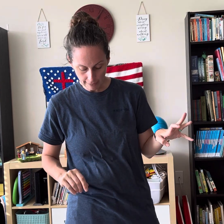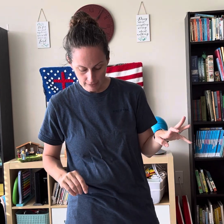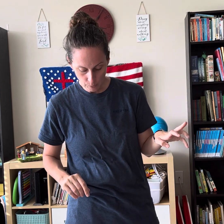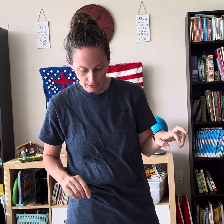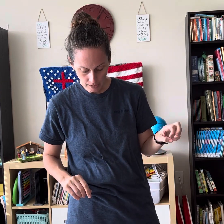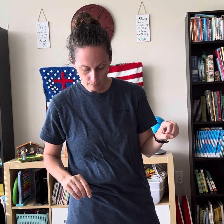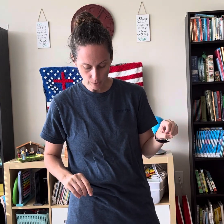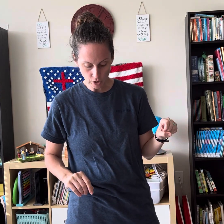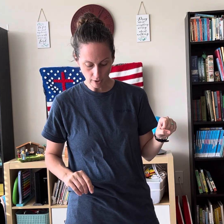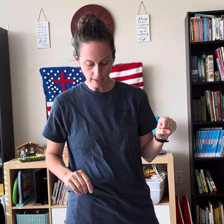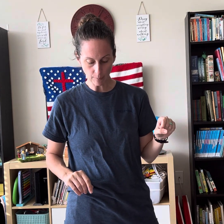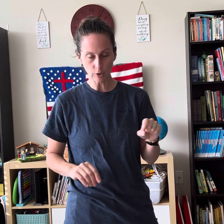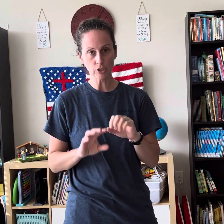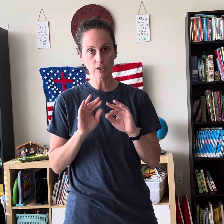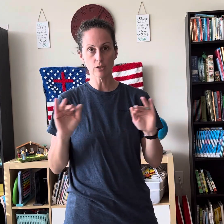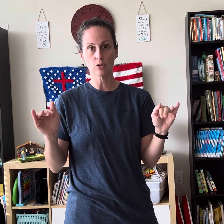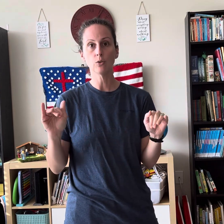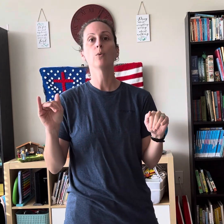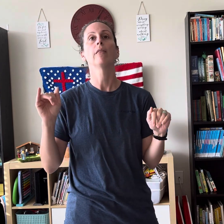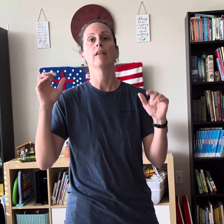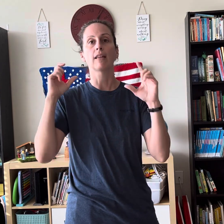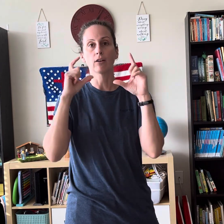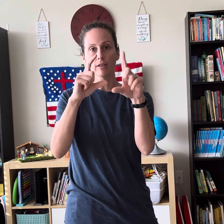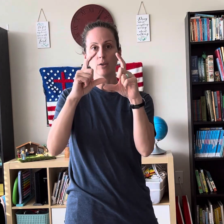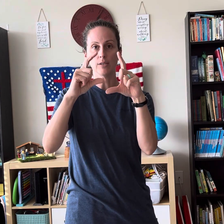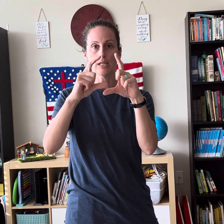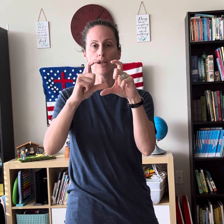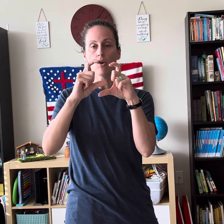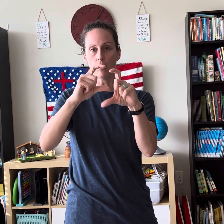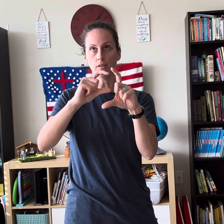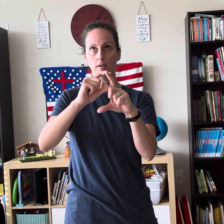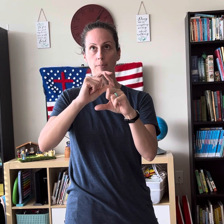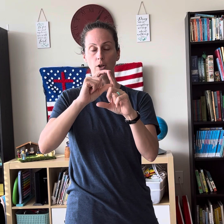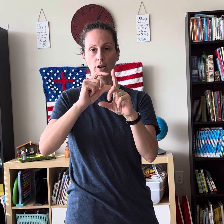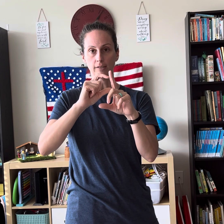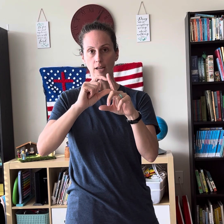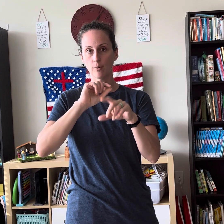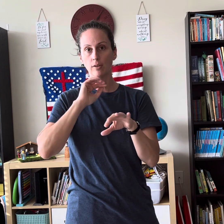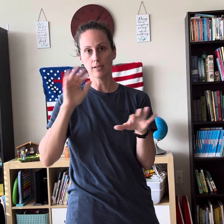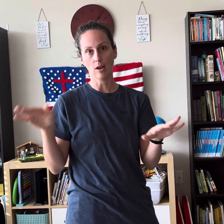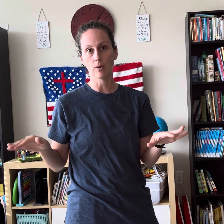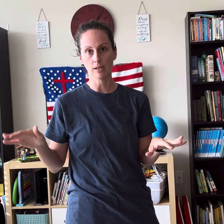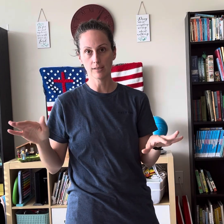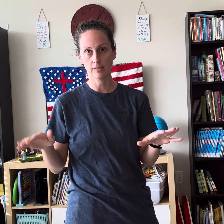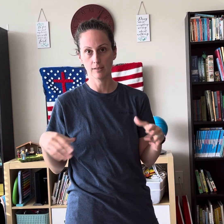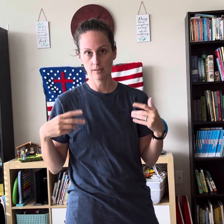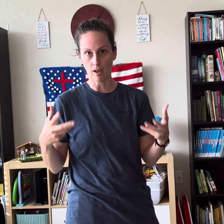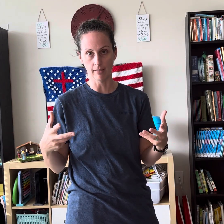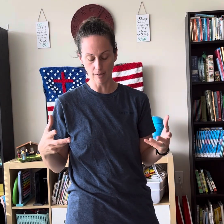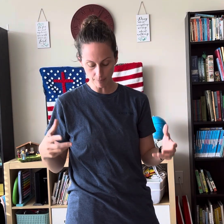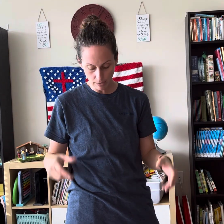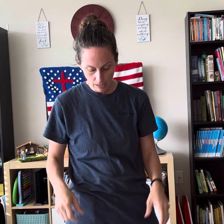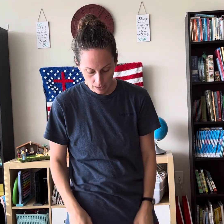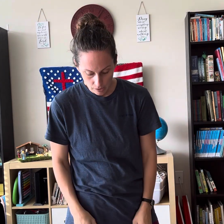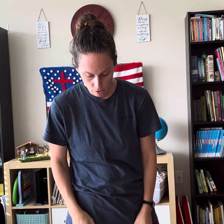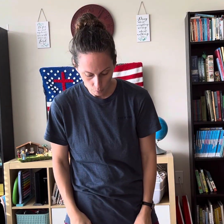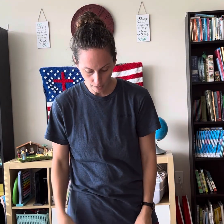this week. We're starting, and we're just going to do the letter that you see on the periodic table is how we're going to sign them. So we're going to